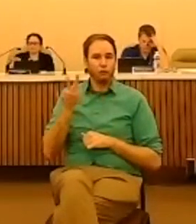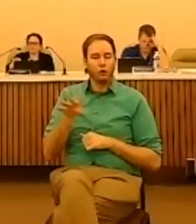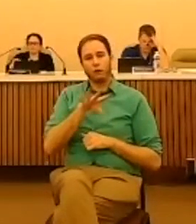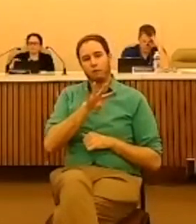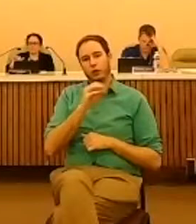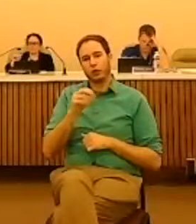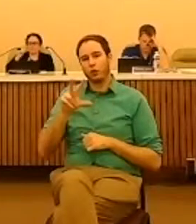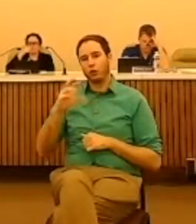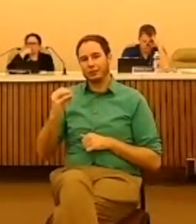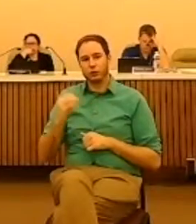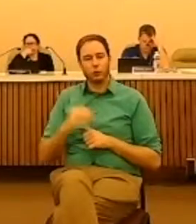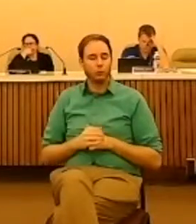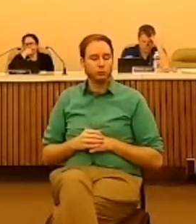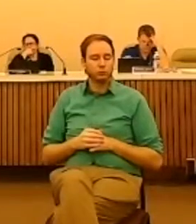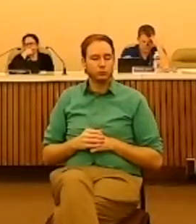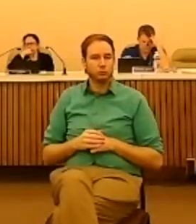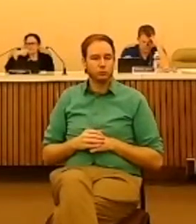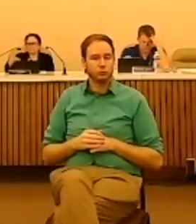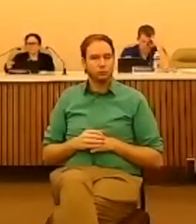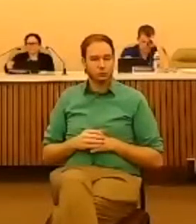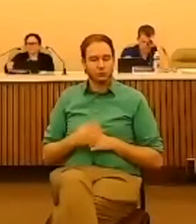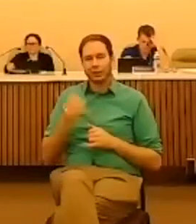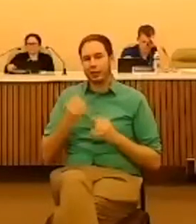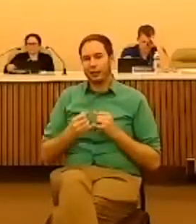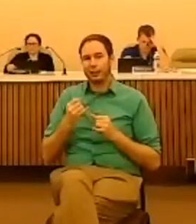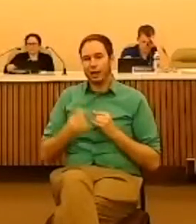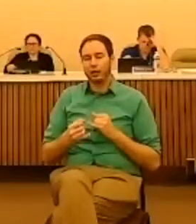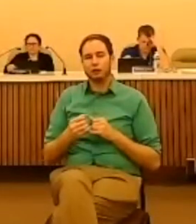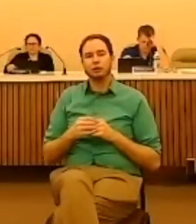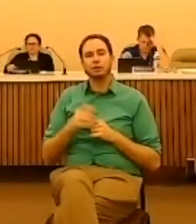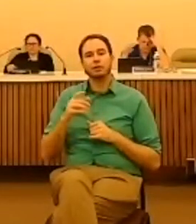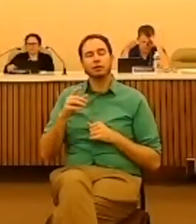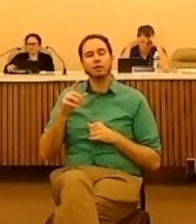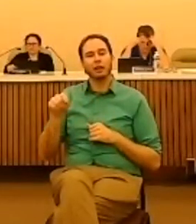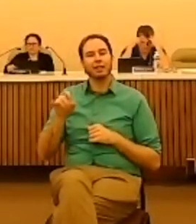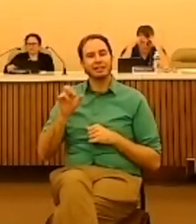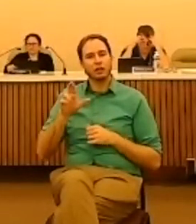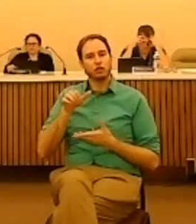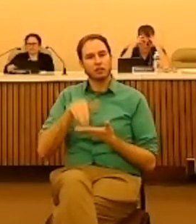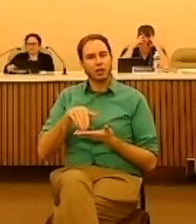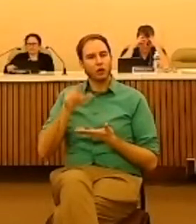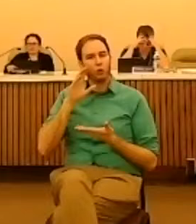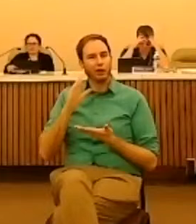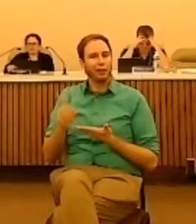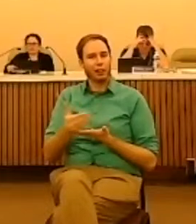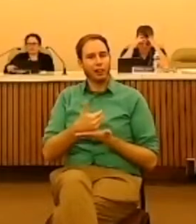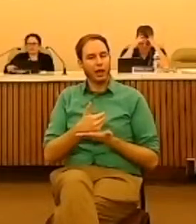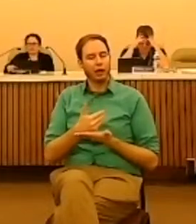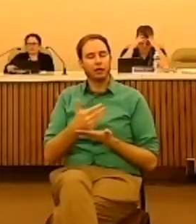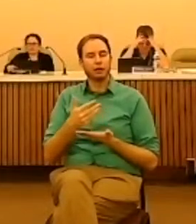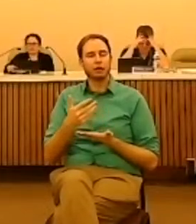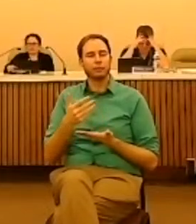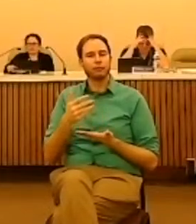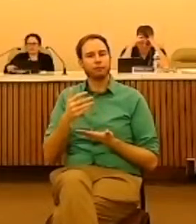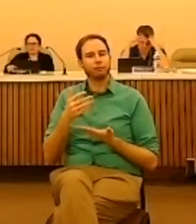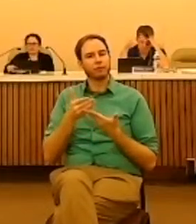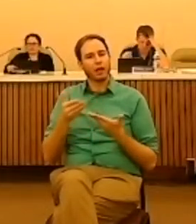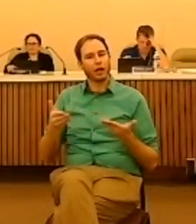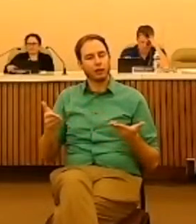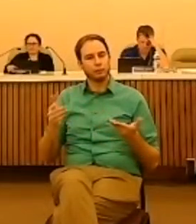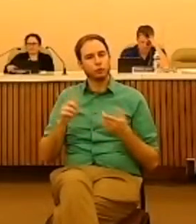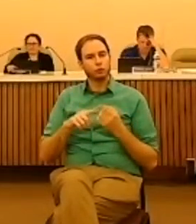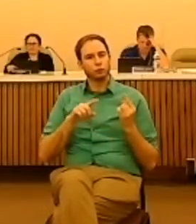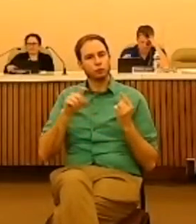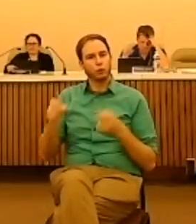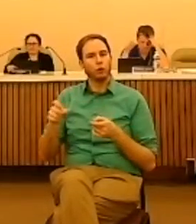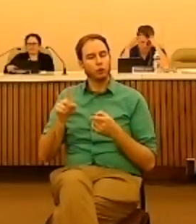334-4030. And then finally, the senior center is collecting items to